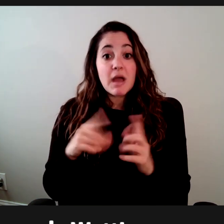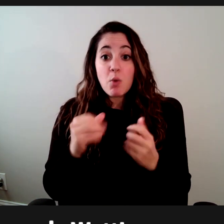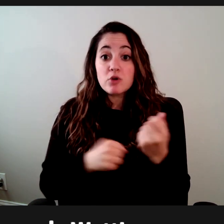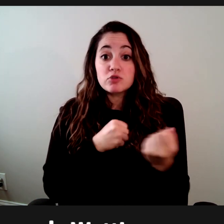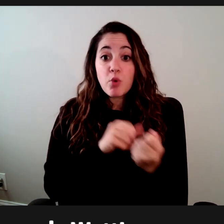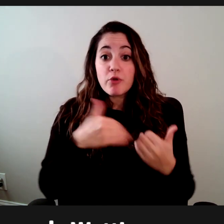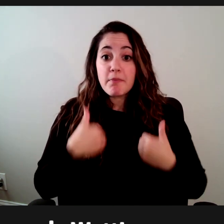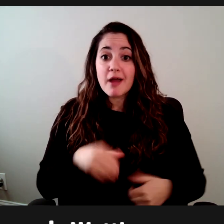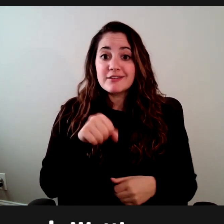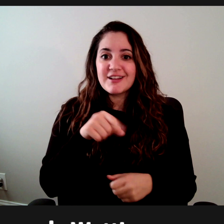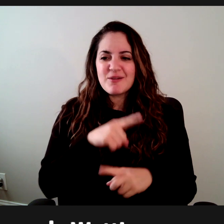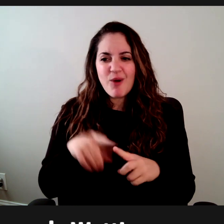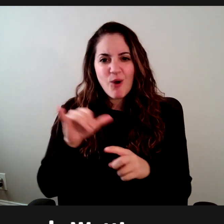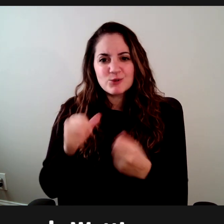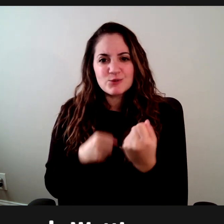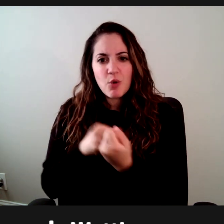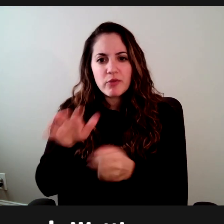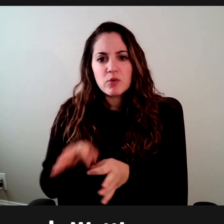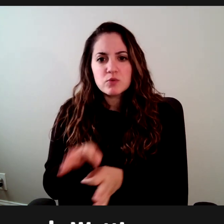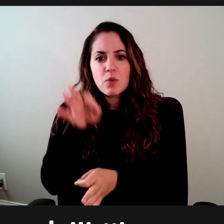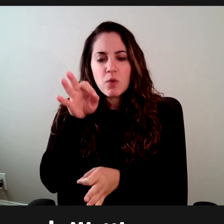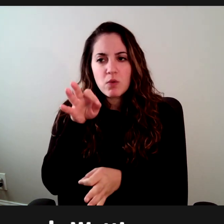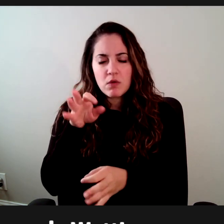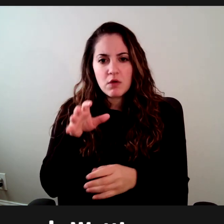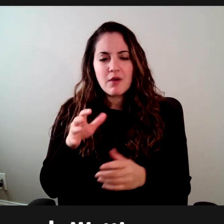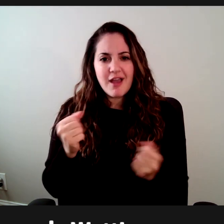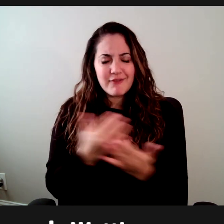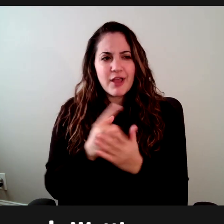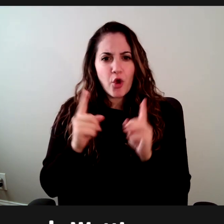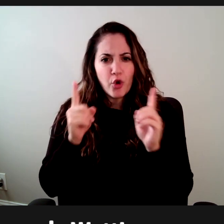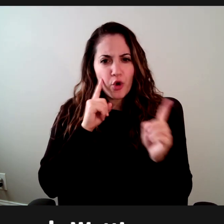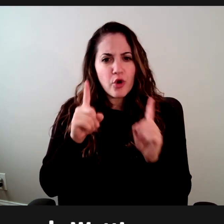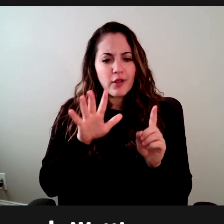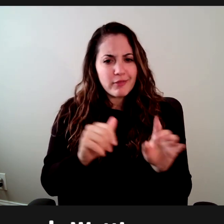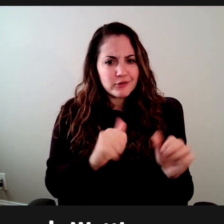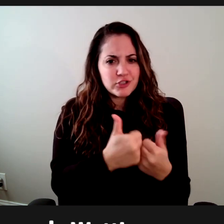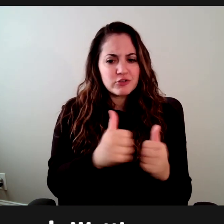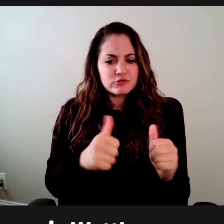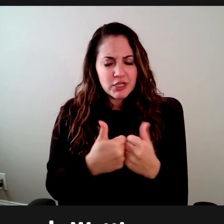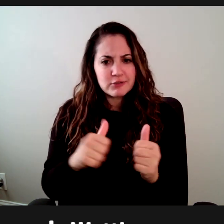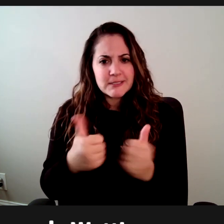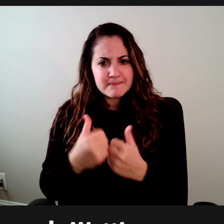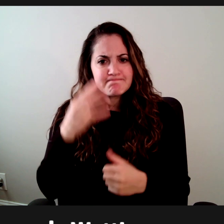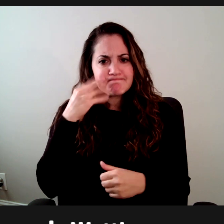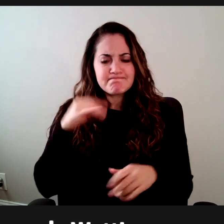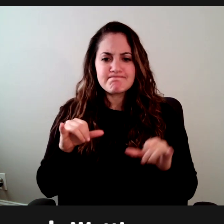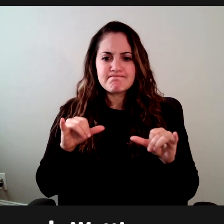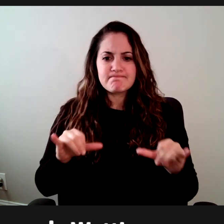that was tending to the body, but also to the soul, with what I was hearing and the challenges that they were